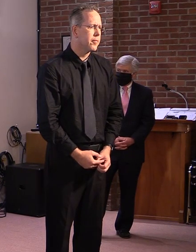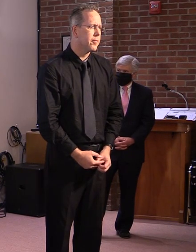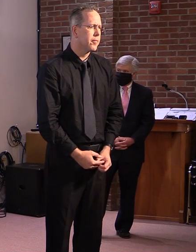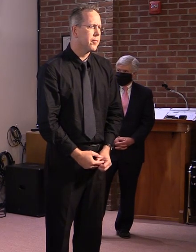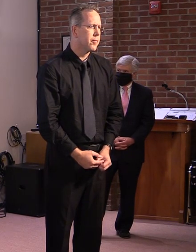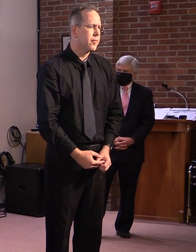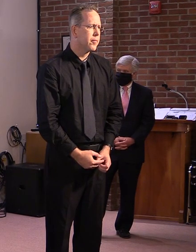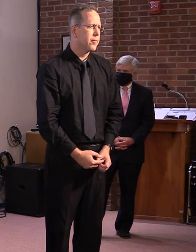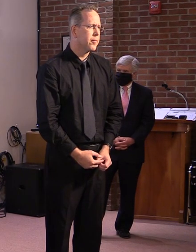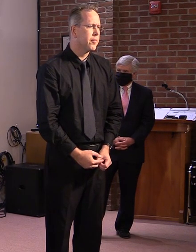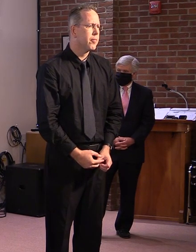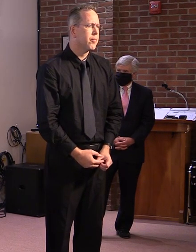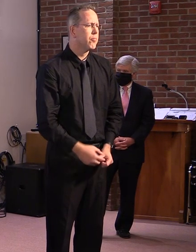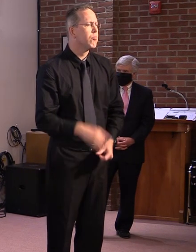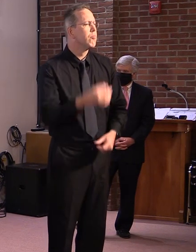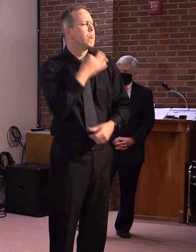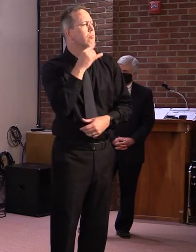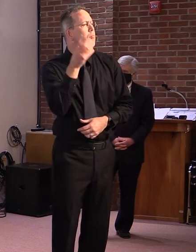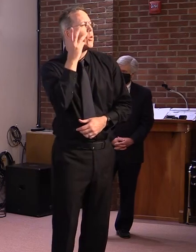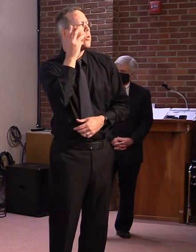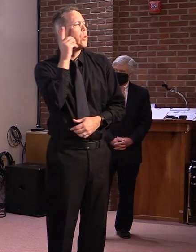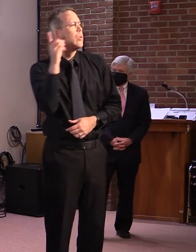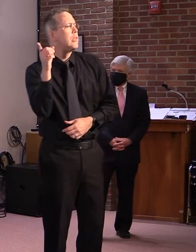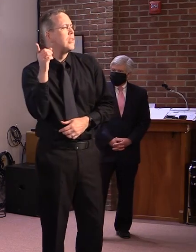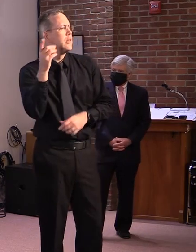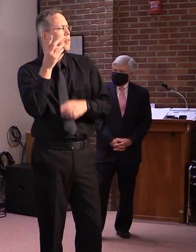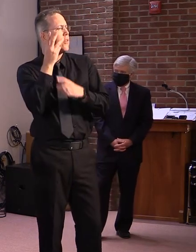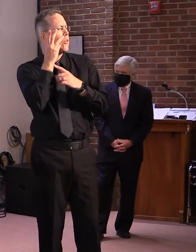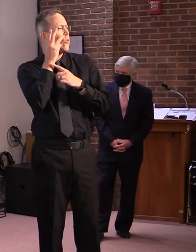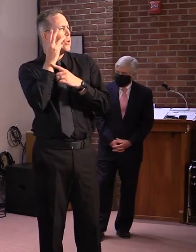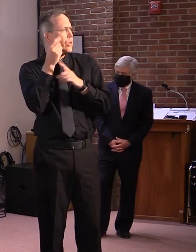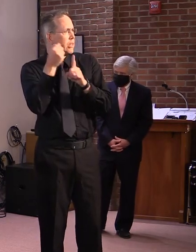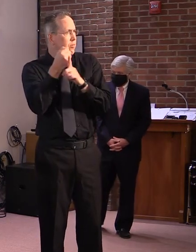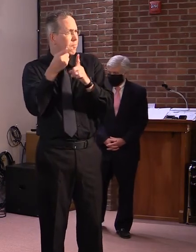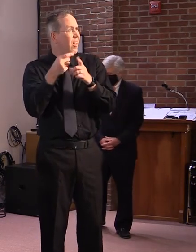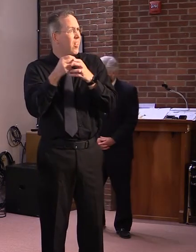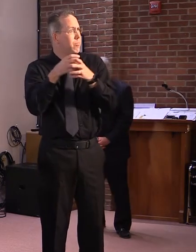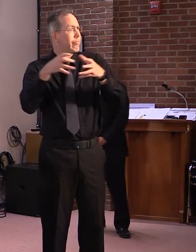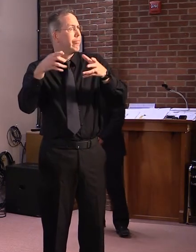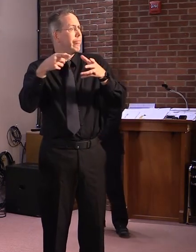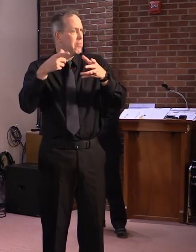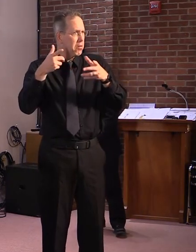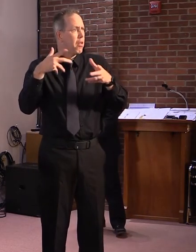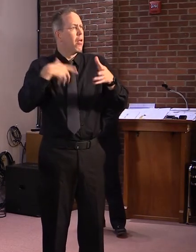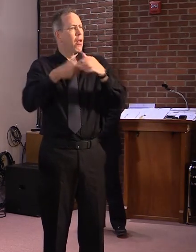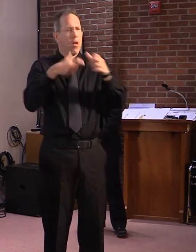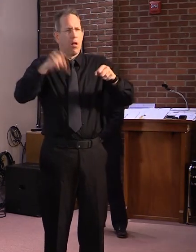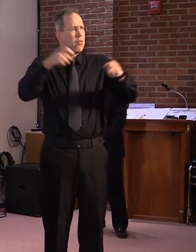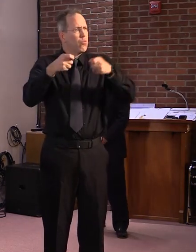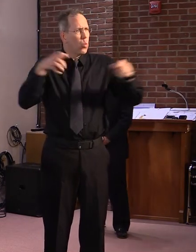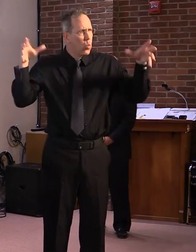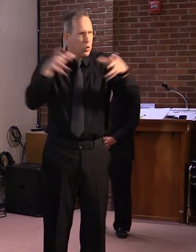and finished, and now you're learning the lessons from it as we all go forward?